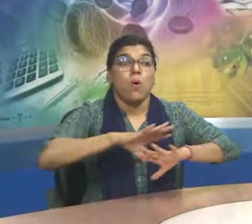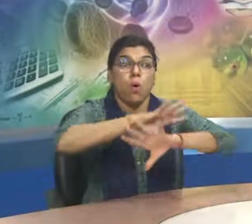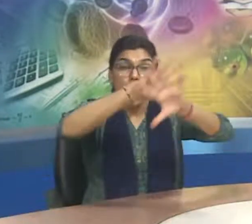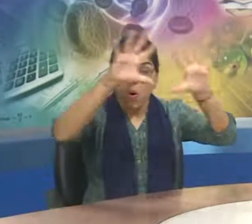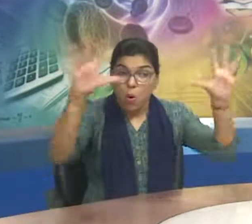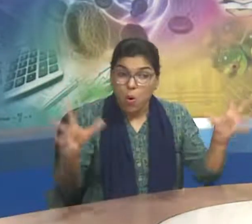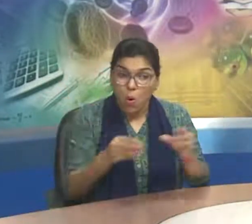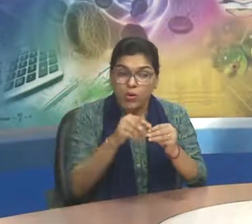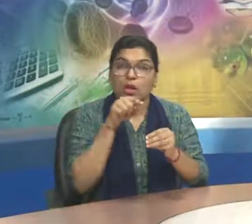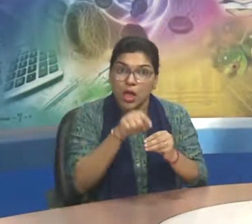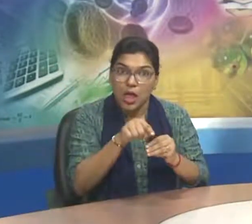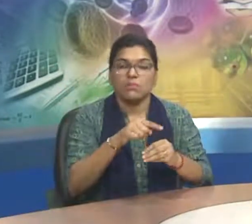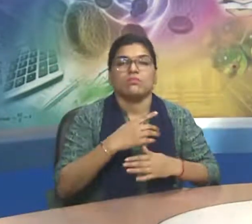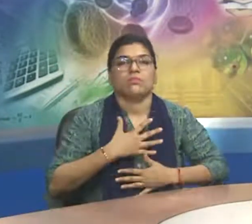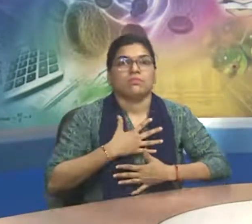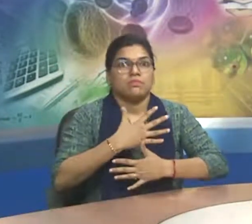these are all abiotic resources.